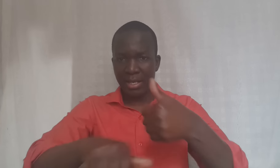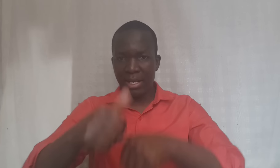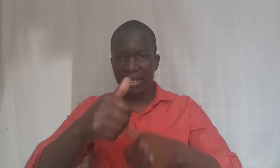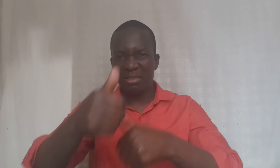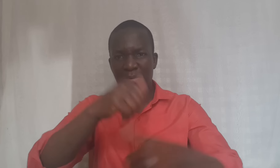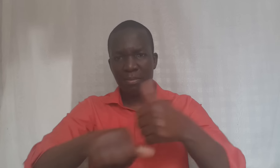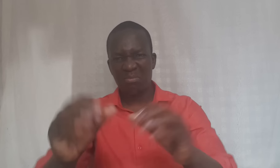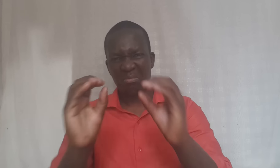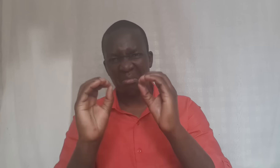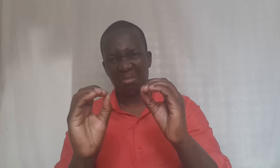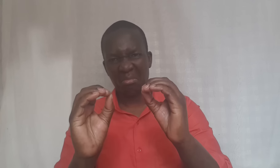like this.